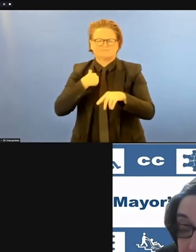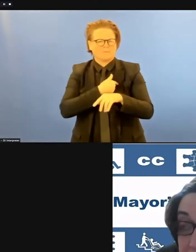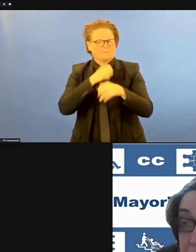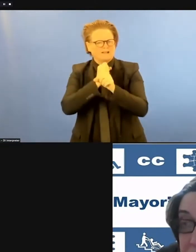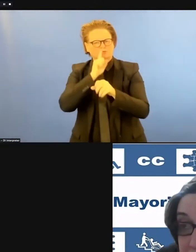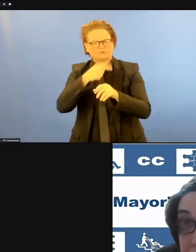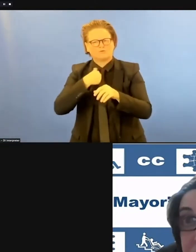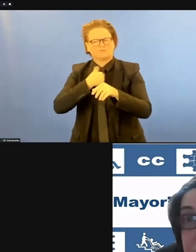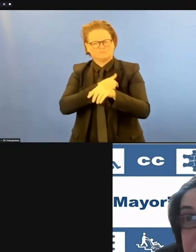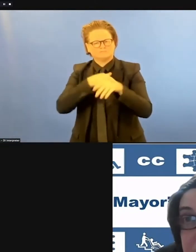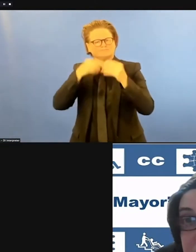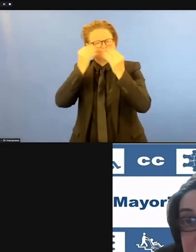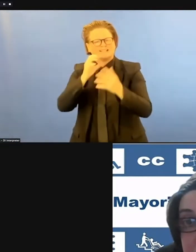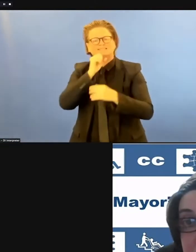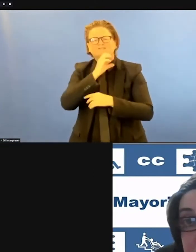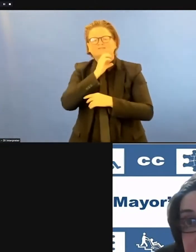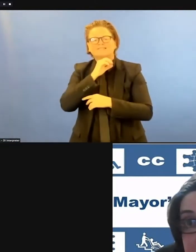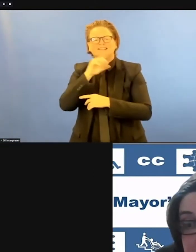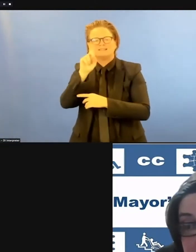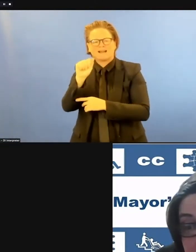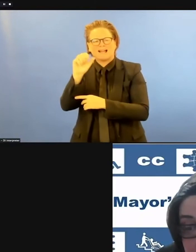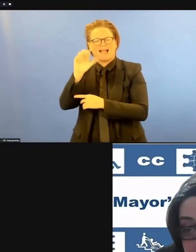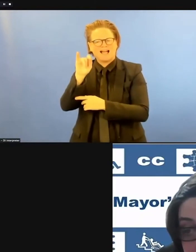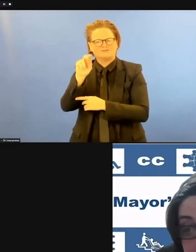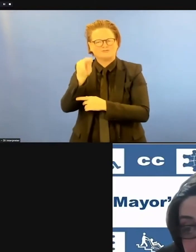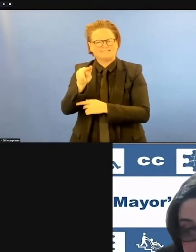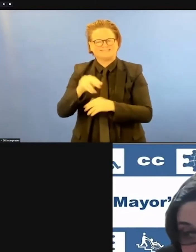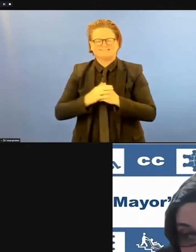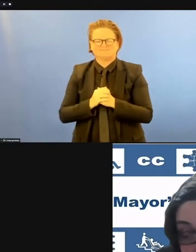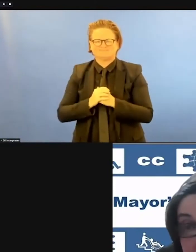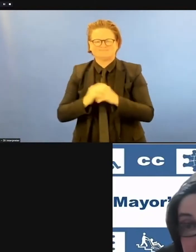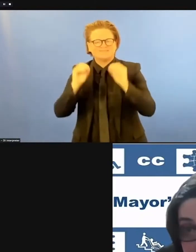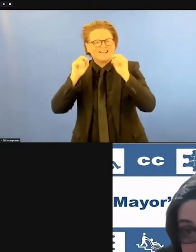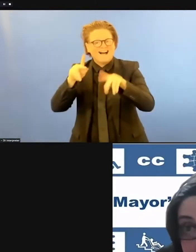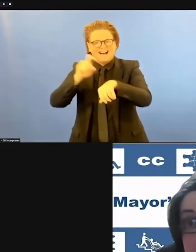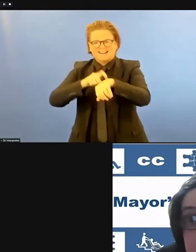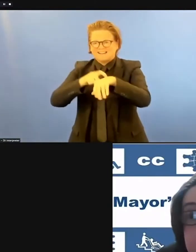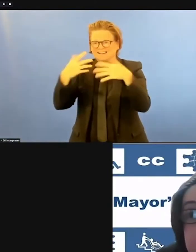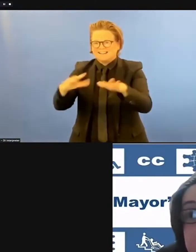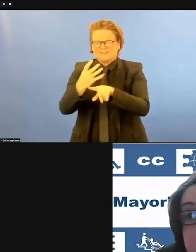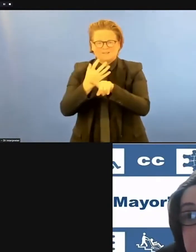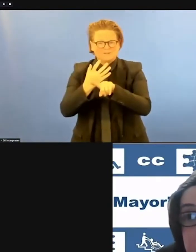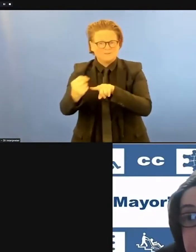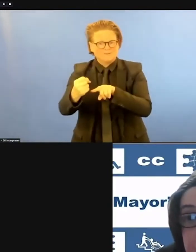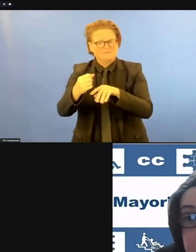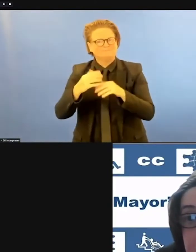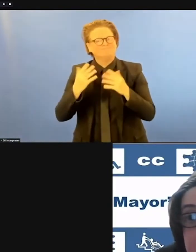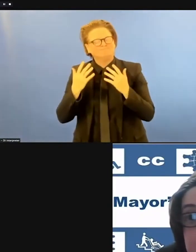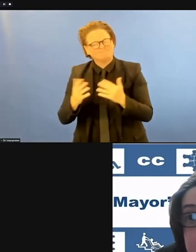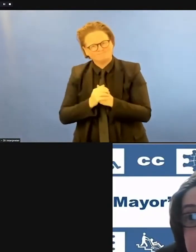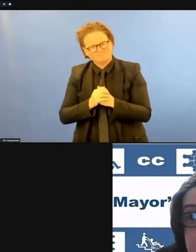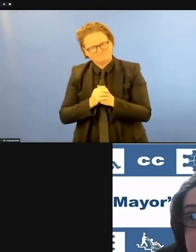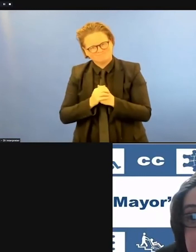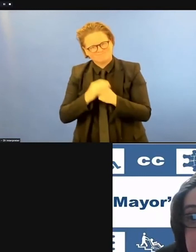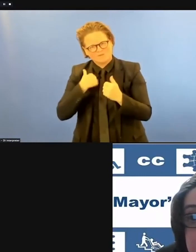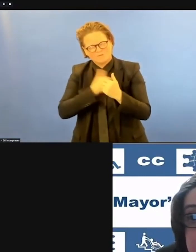this community. So given time, that's all we have for now for Q&A. Thank you so much, and I'll turn it back to